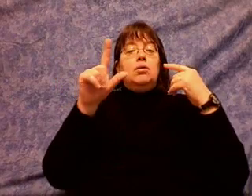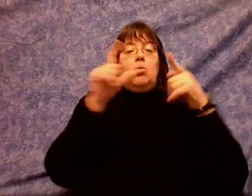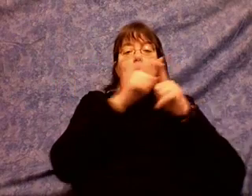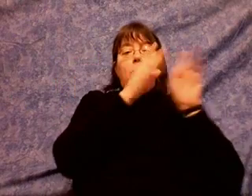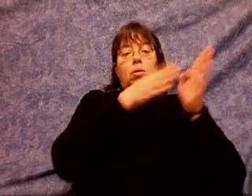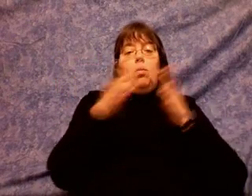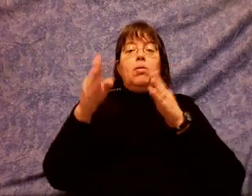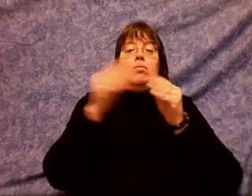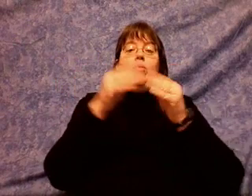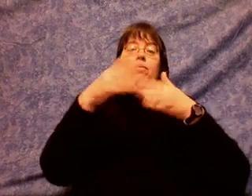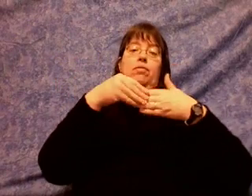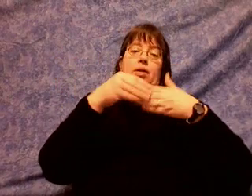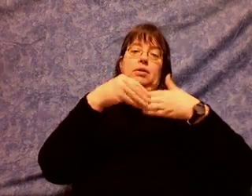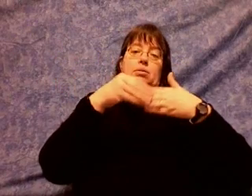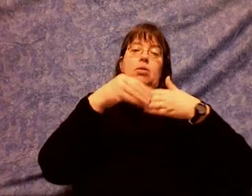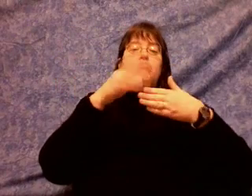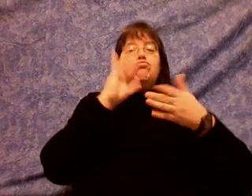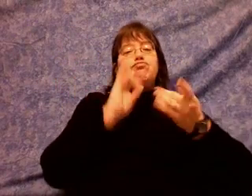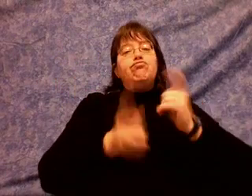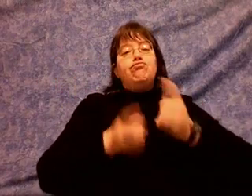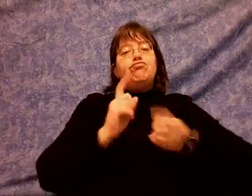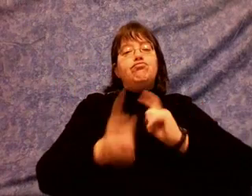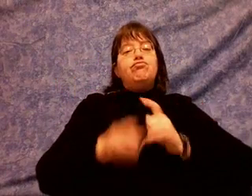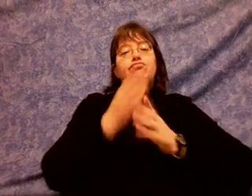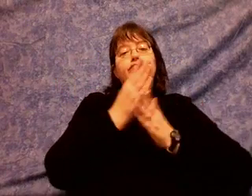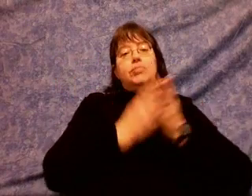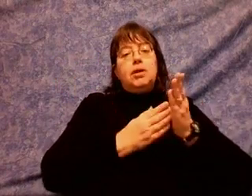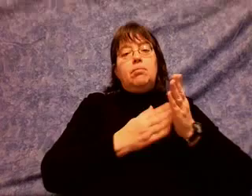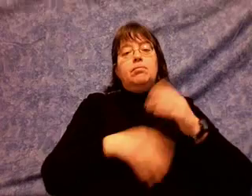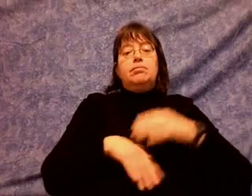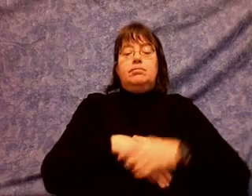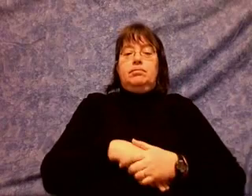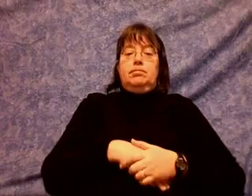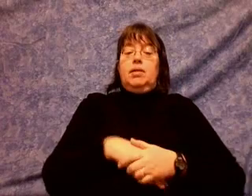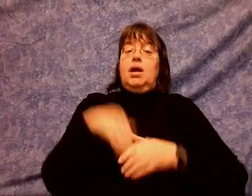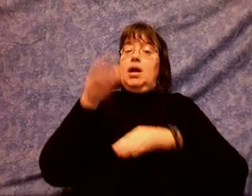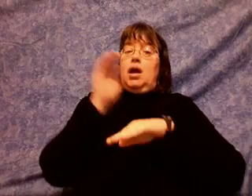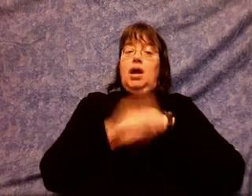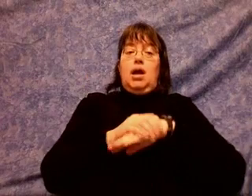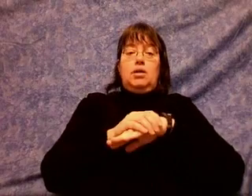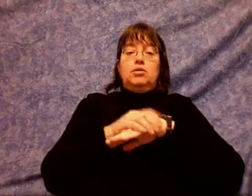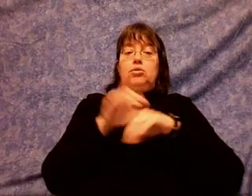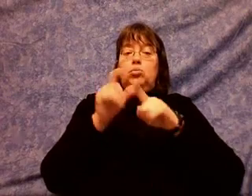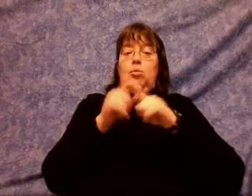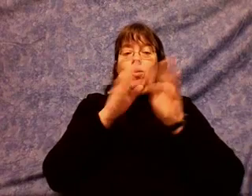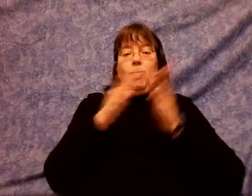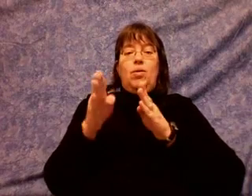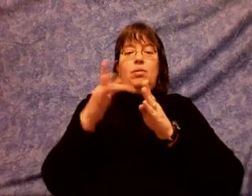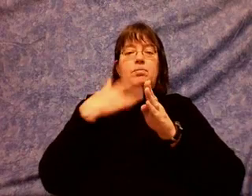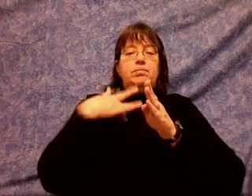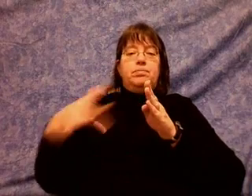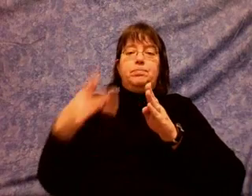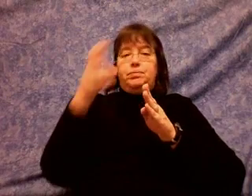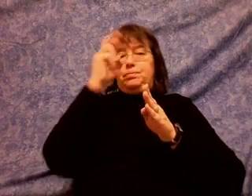Okay, ASL word order is a little bit more flexible, and it varies quite a bit. English word order is fairly